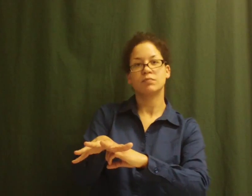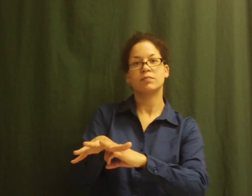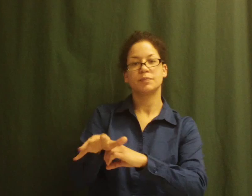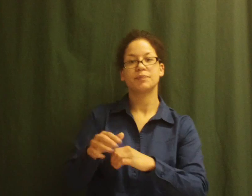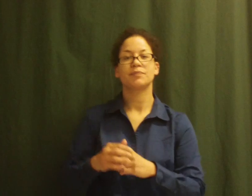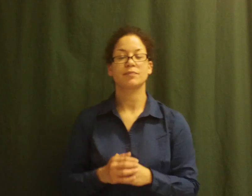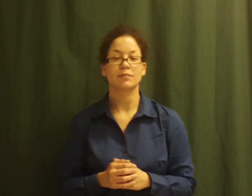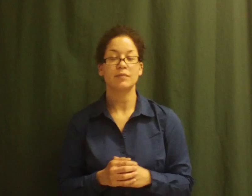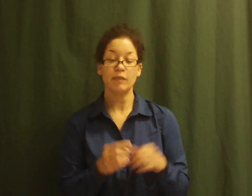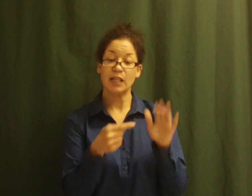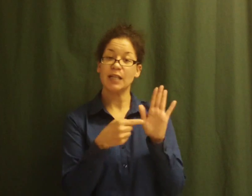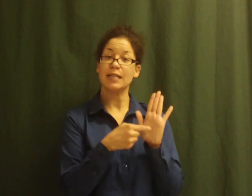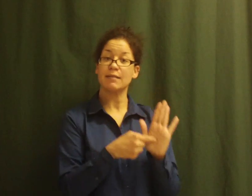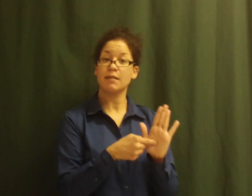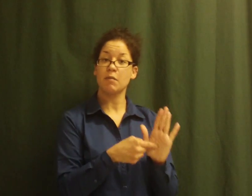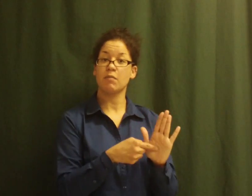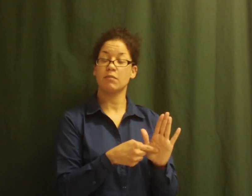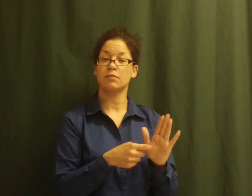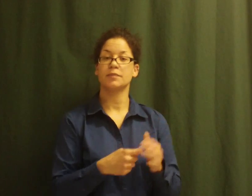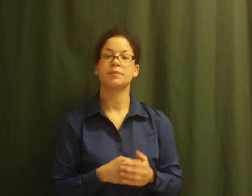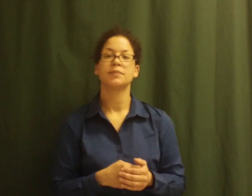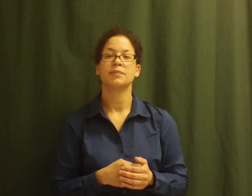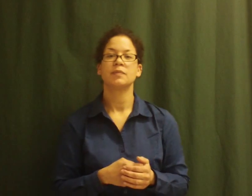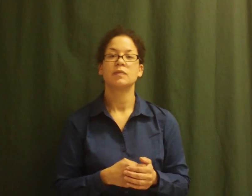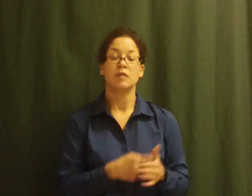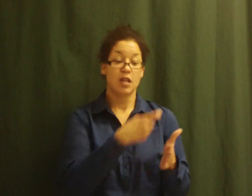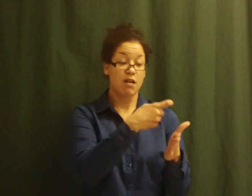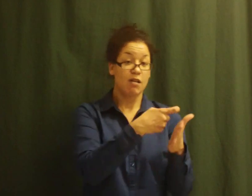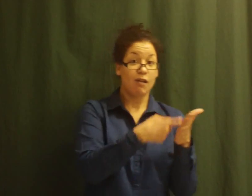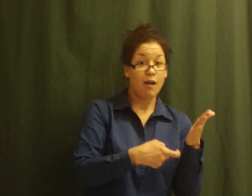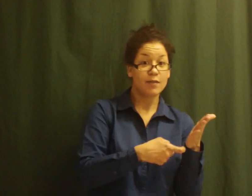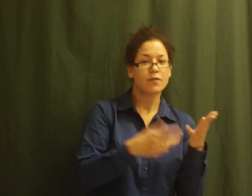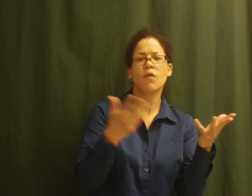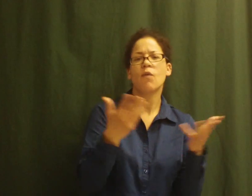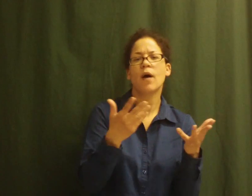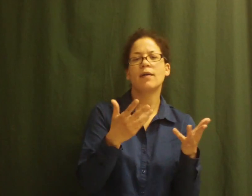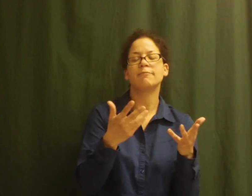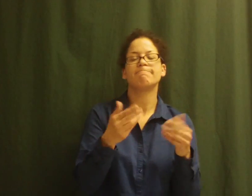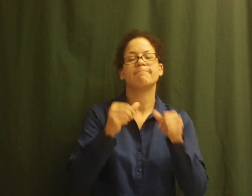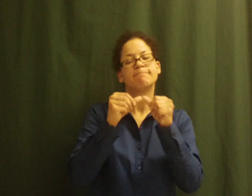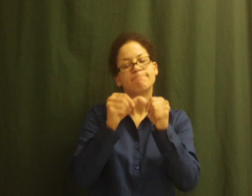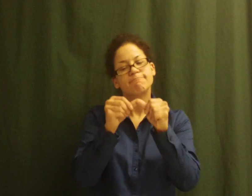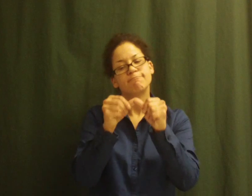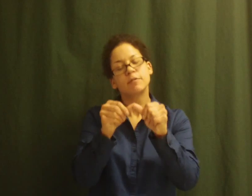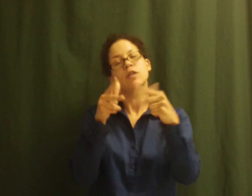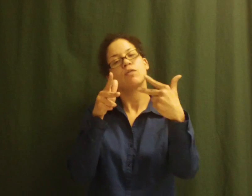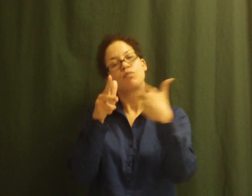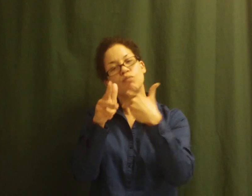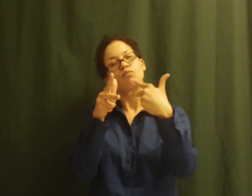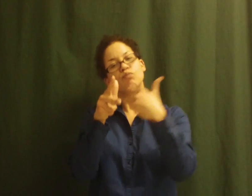For example, the cost of maintaining a highway should be borne